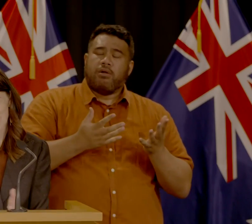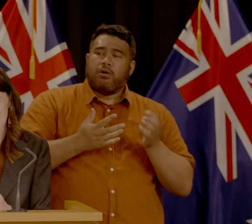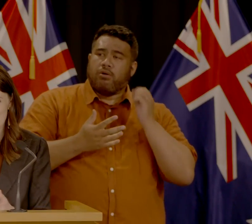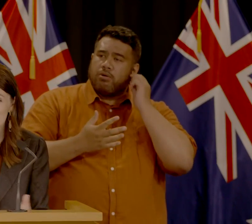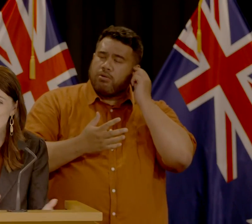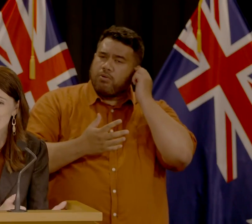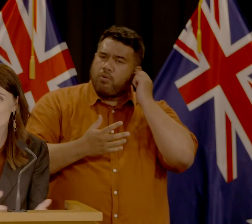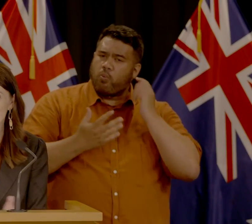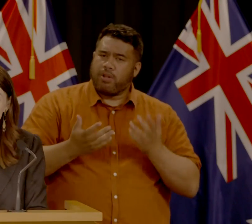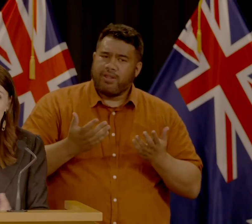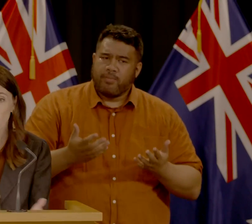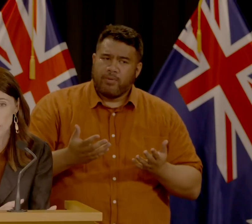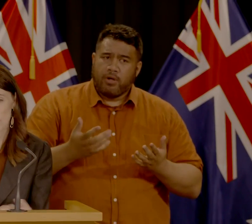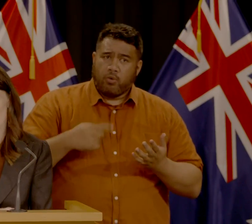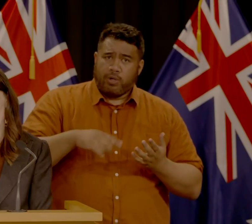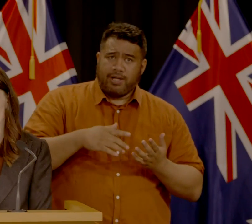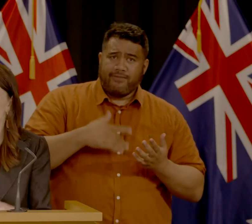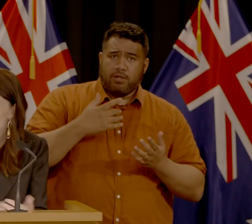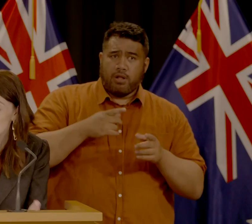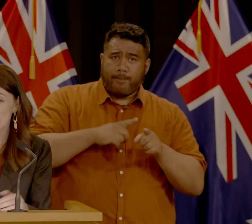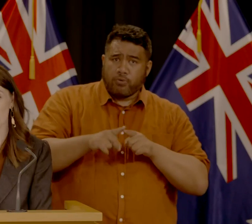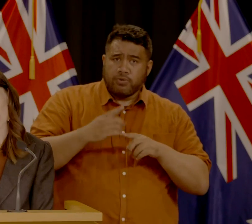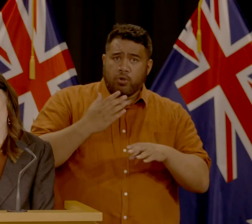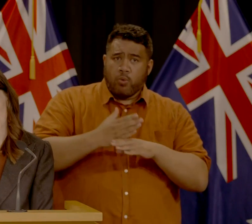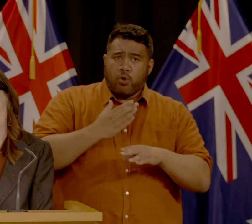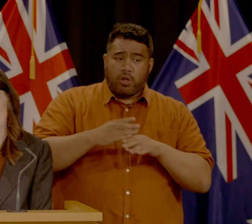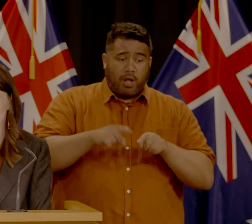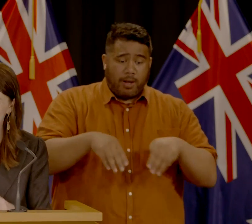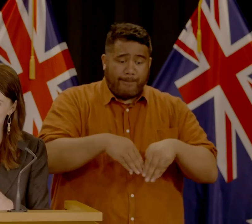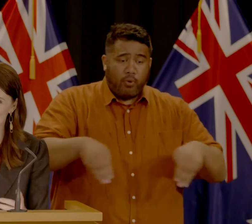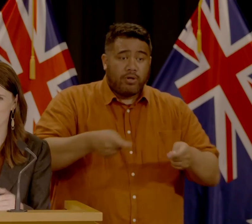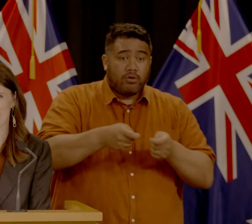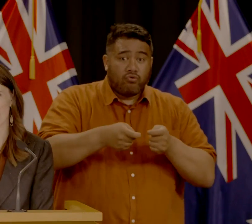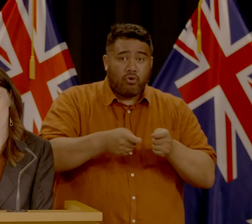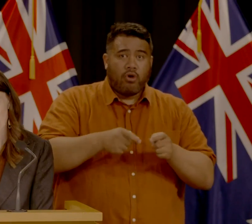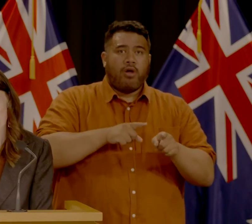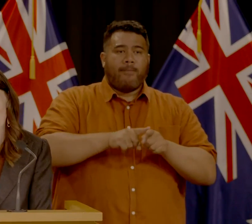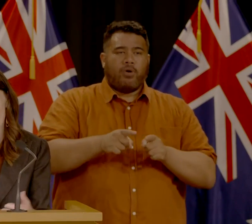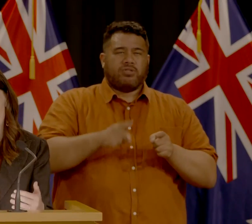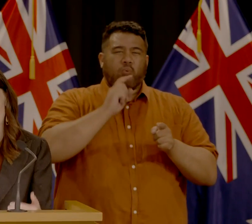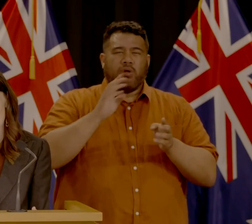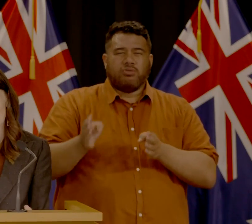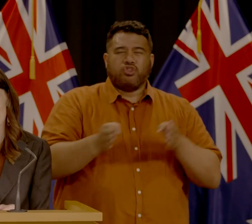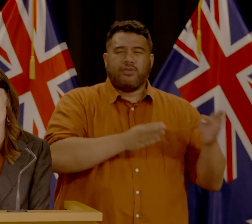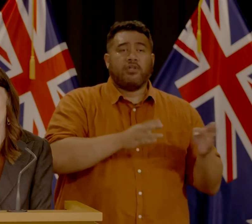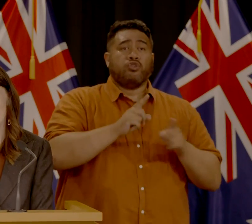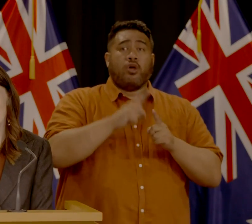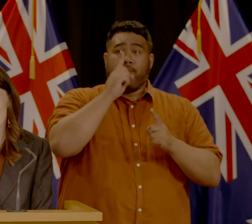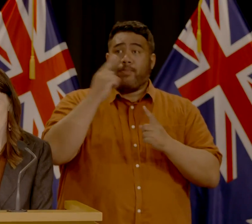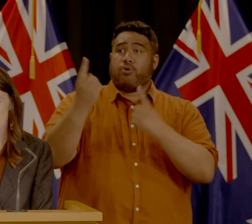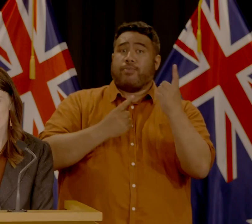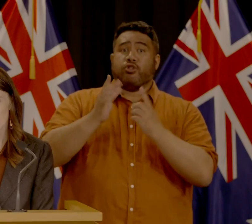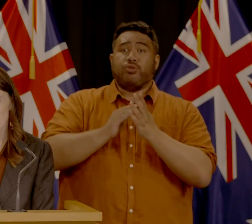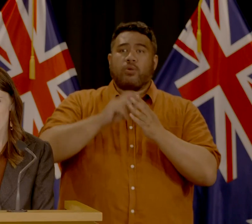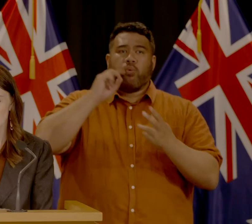that the load on, for instance, border control is likely to shift as our number of people coming into New Zealand